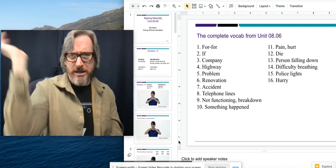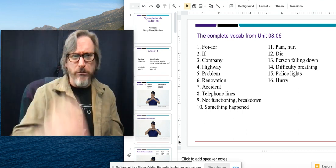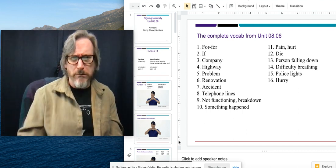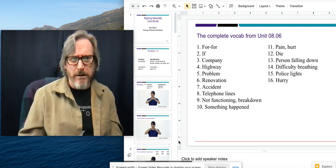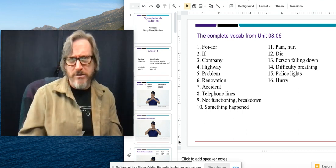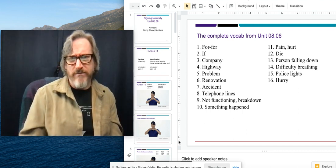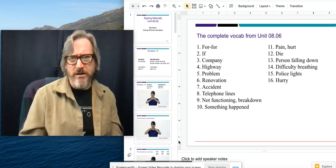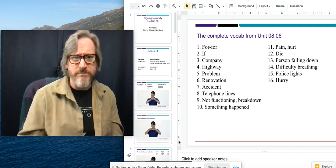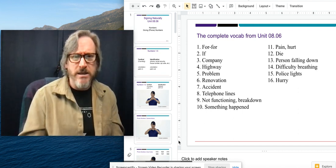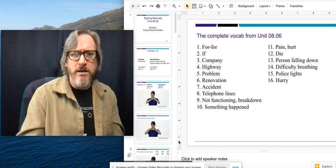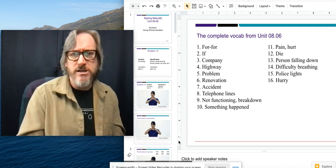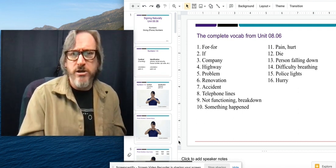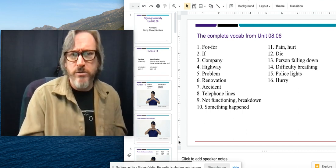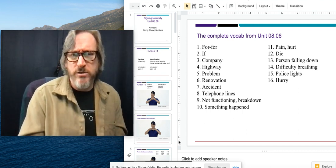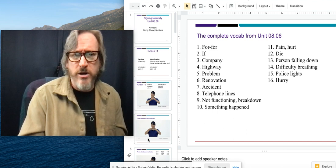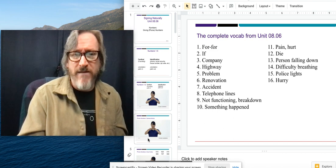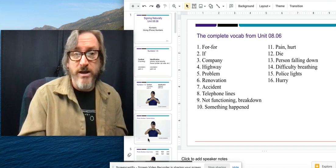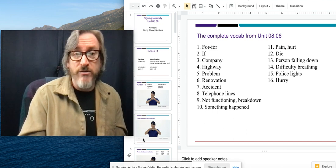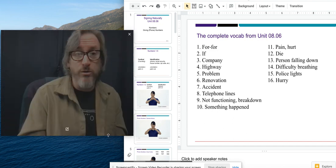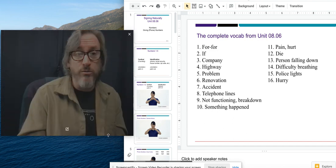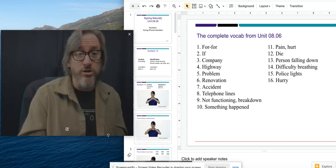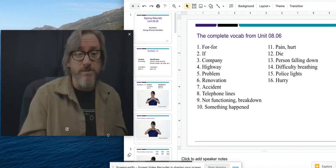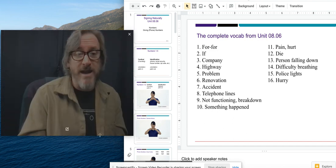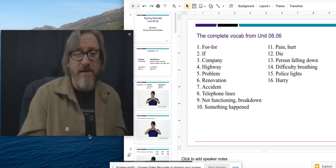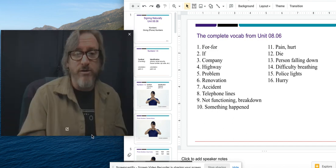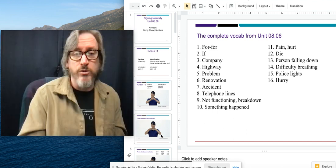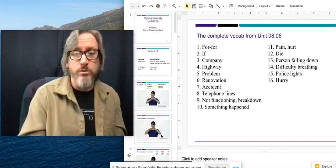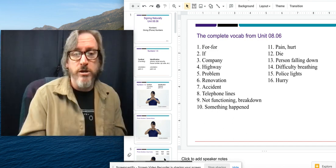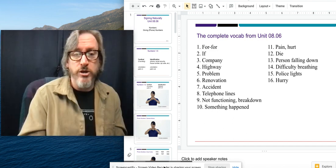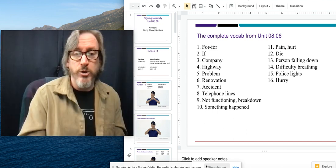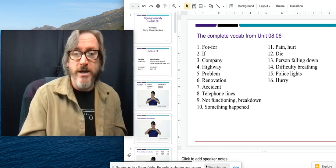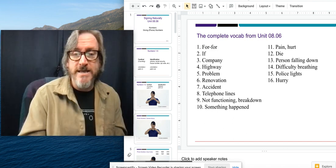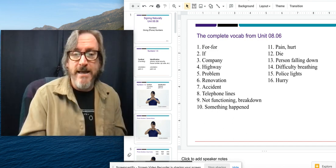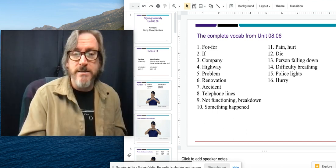never see you whatsoever. So we're halfway through. We're just about halfway through Unit 8.